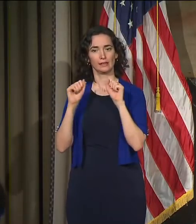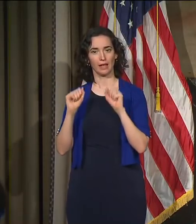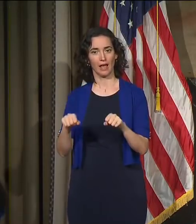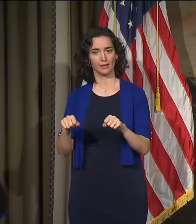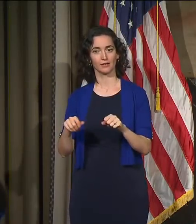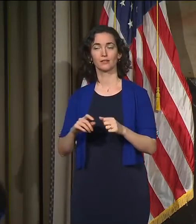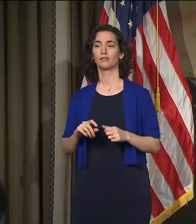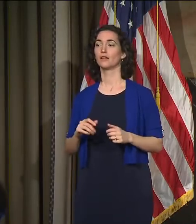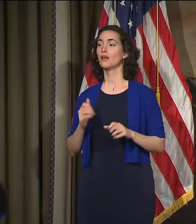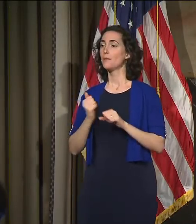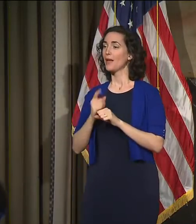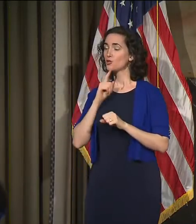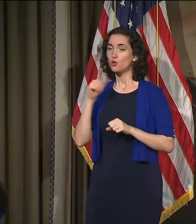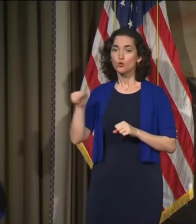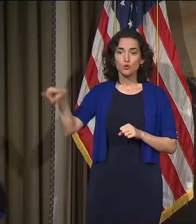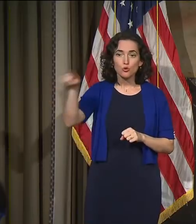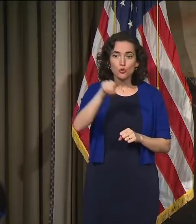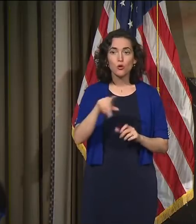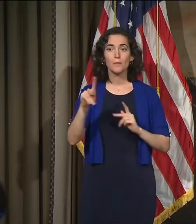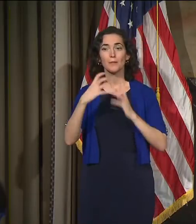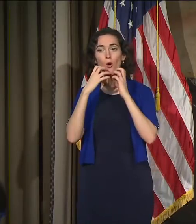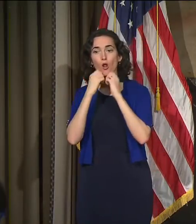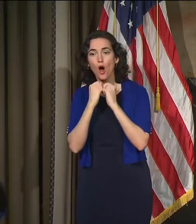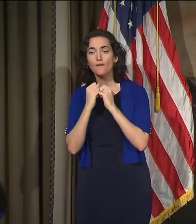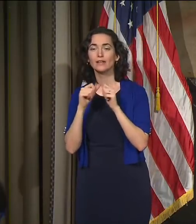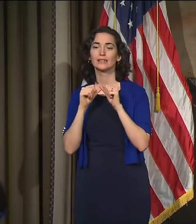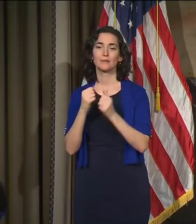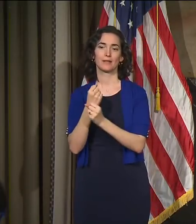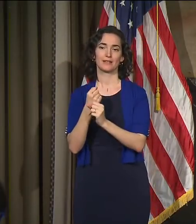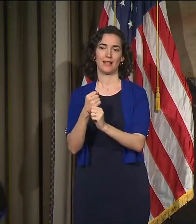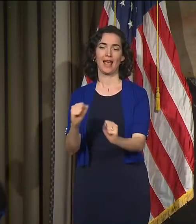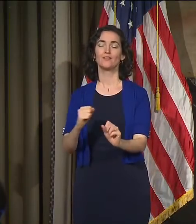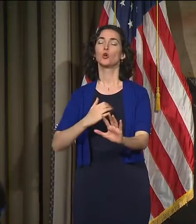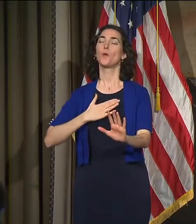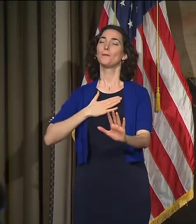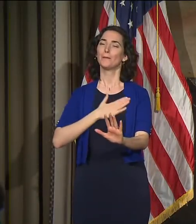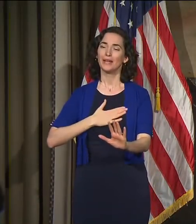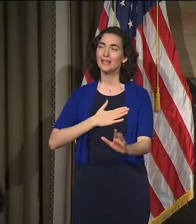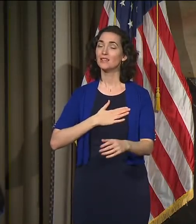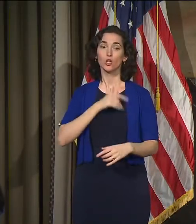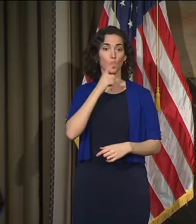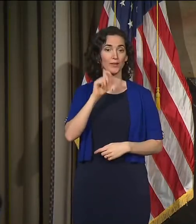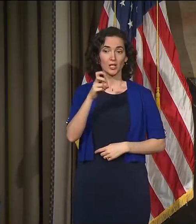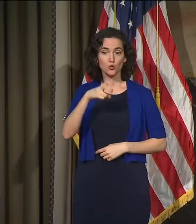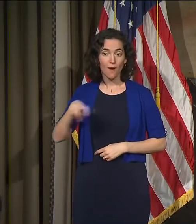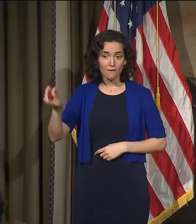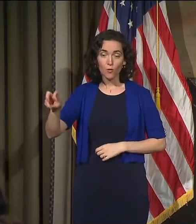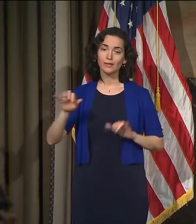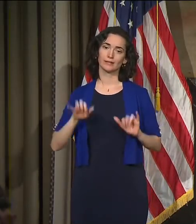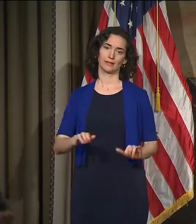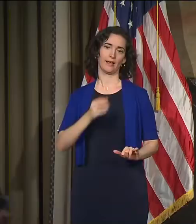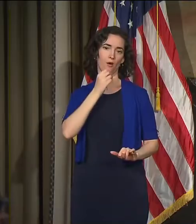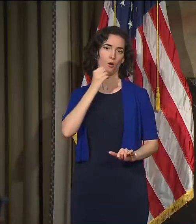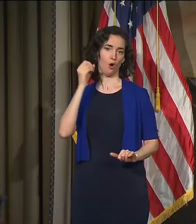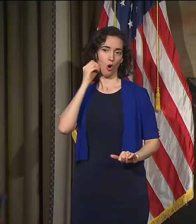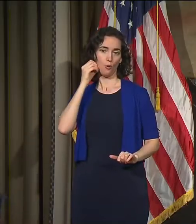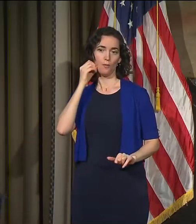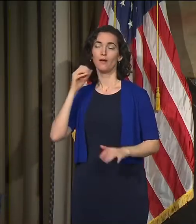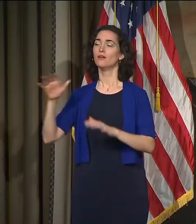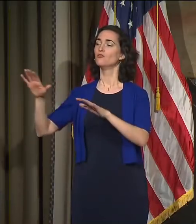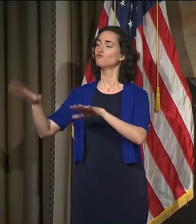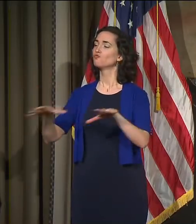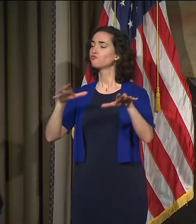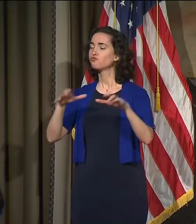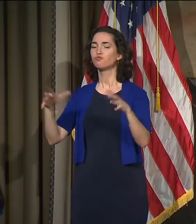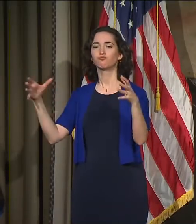To keep you and your loved ones safe, so please avoid unnecessary travel, holiday-related activities, parties,